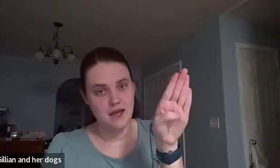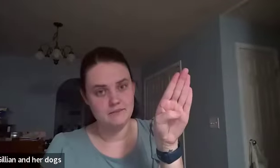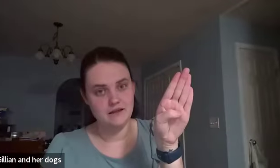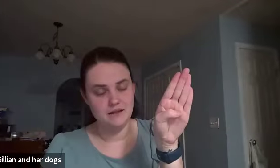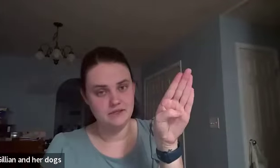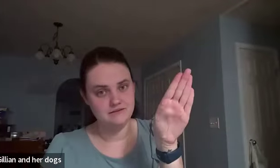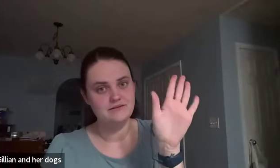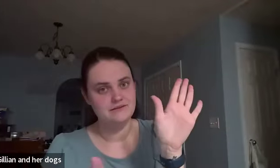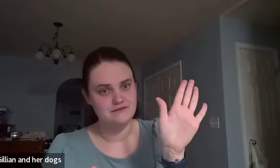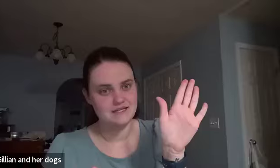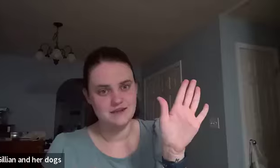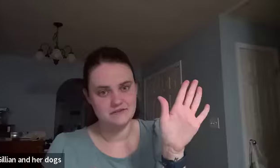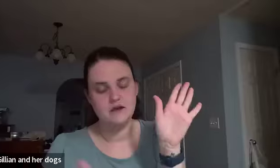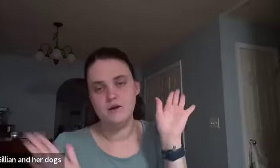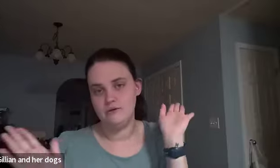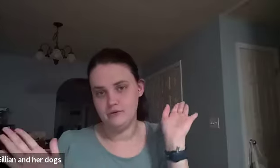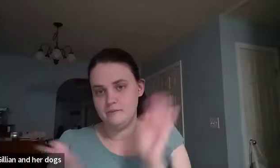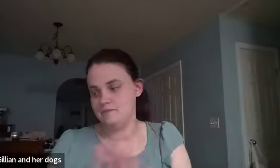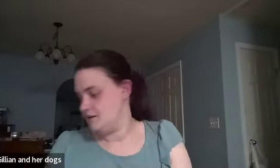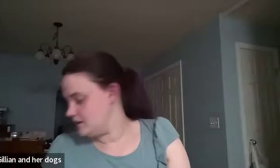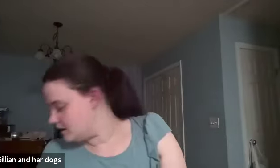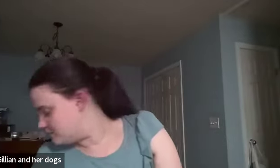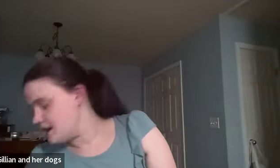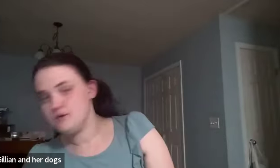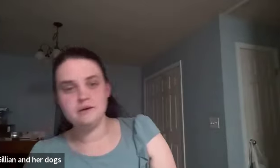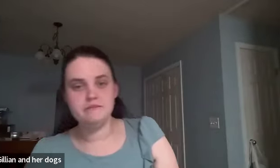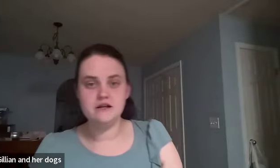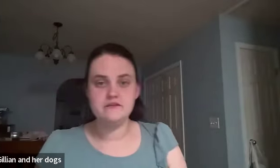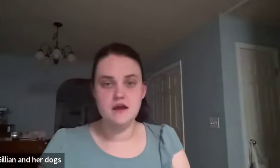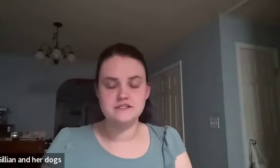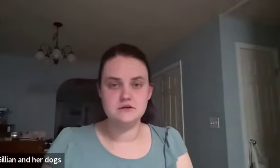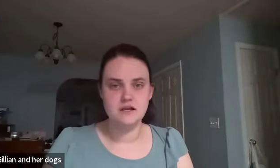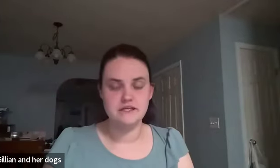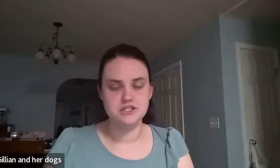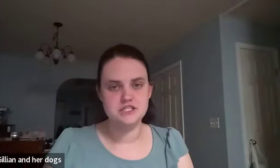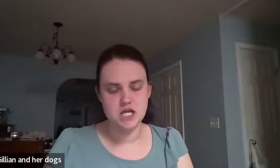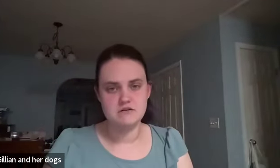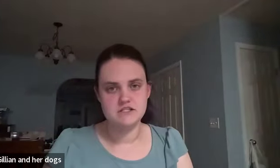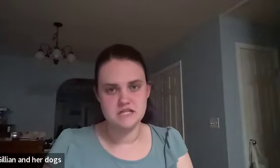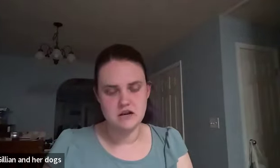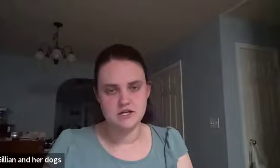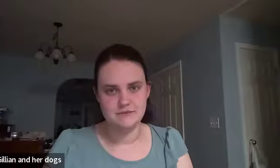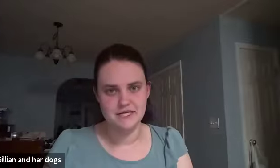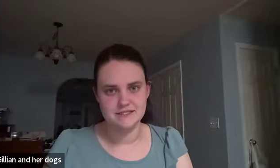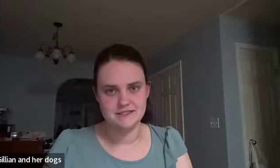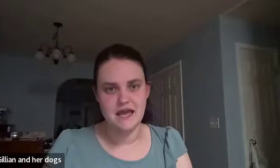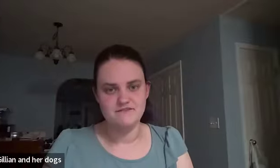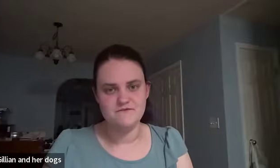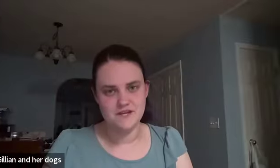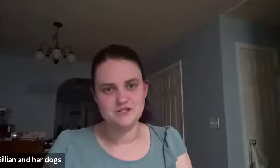lab, L-A-B. That's enough. Cool. The other one, Meredith, not so lucky. She's a Jack Russell Terrier mix. To